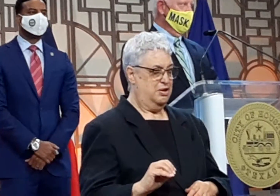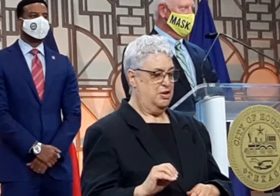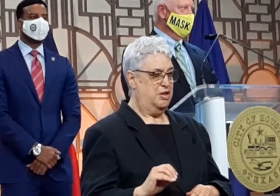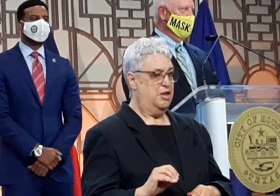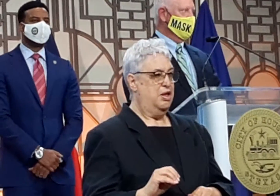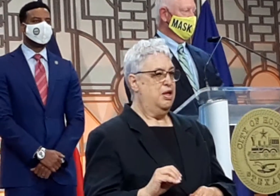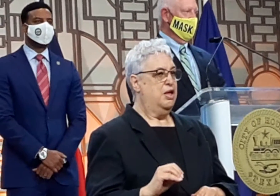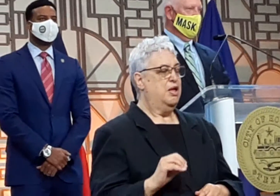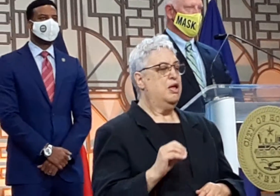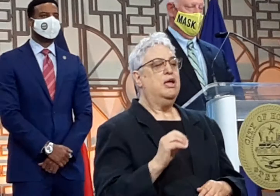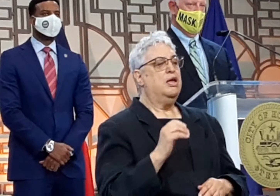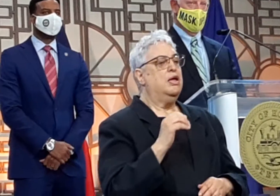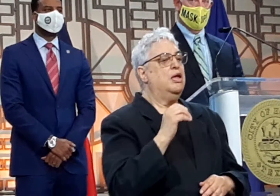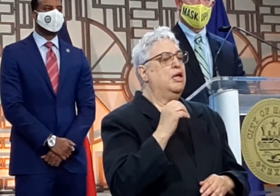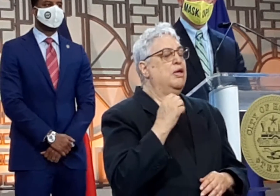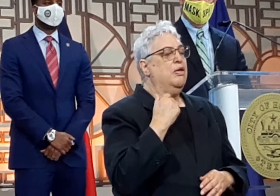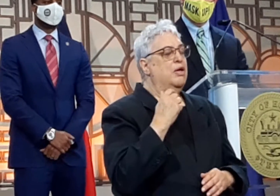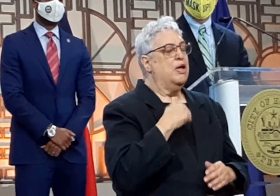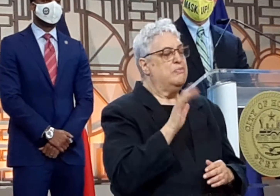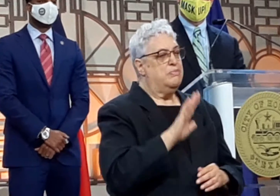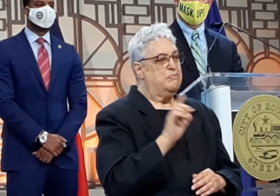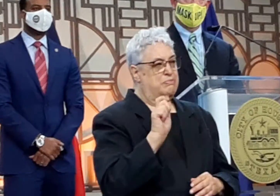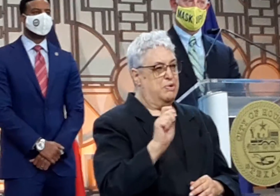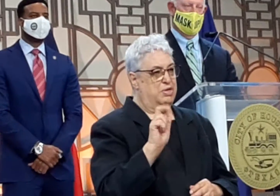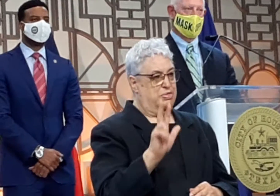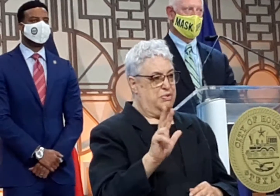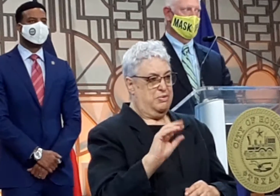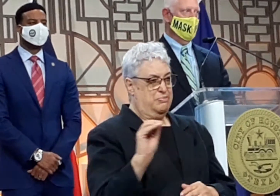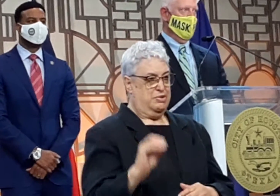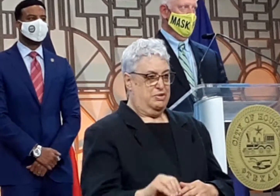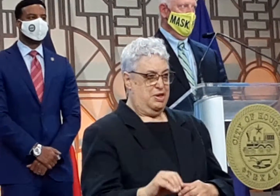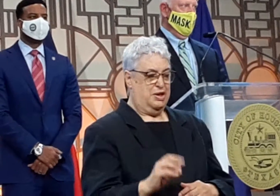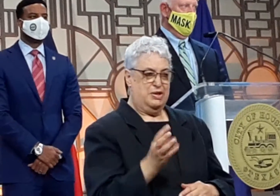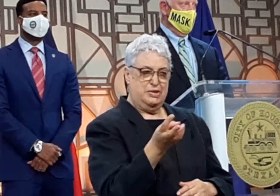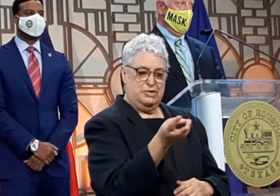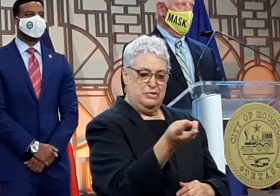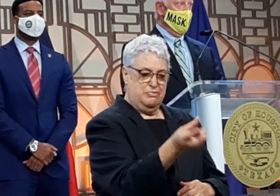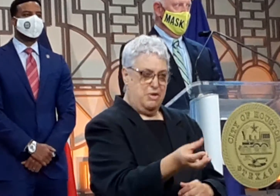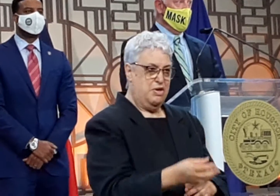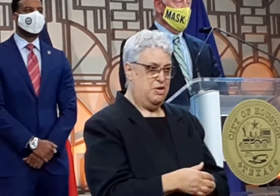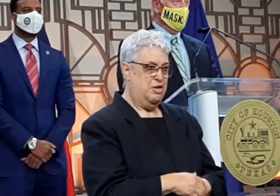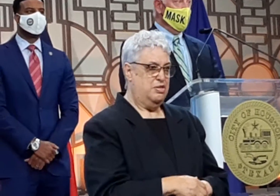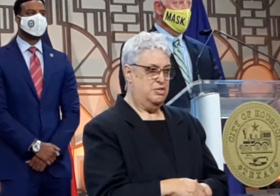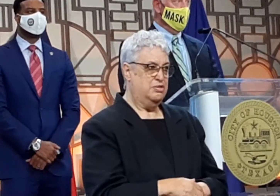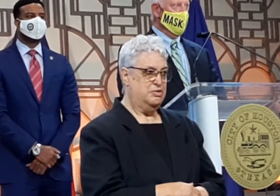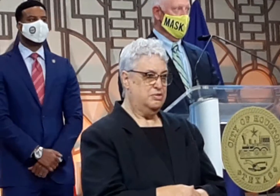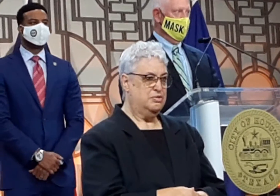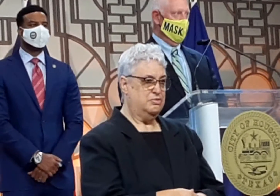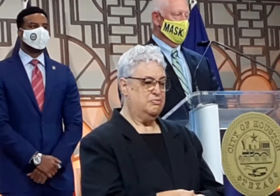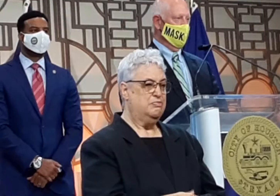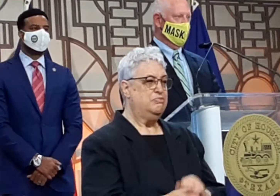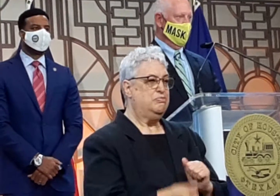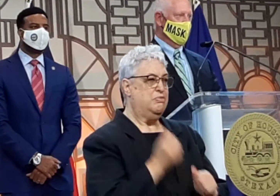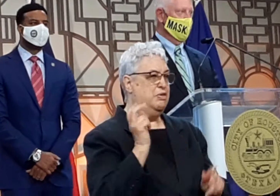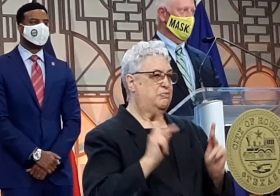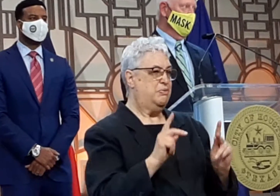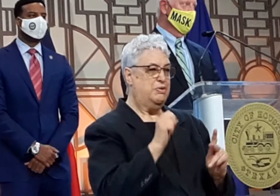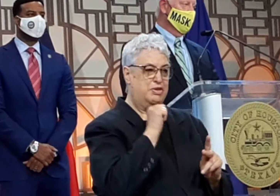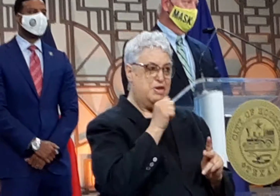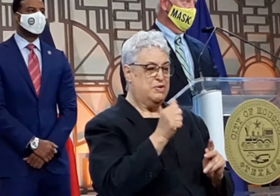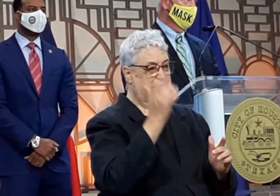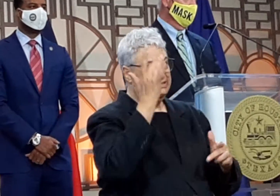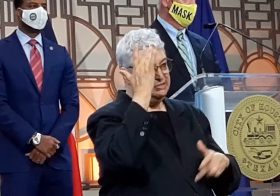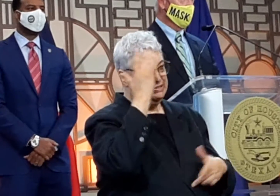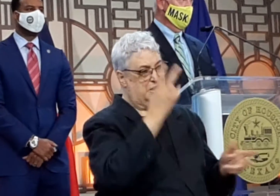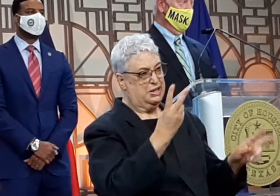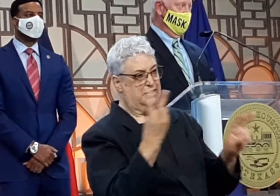Number of hospital beds divided into the population, about 0.3%. And we know that most people don't get terribly ill with